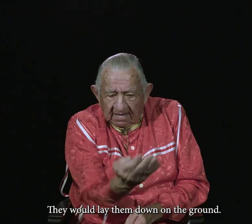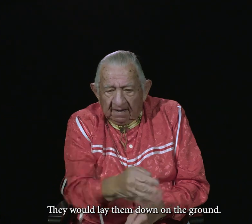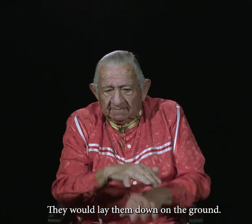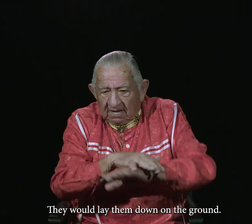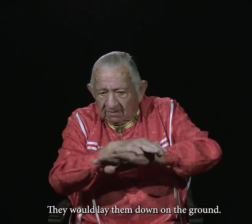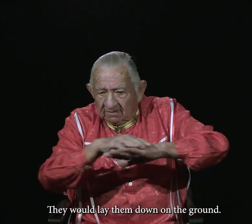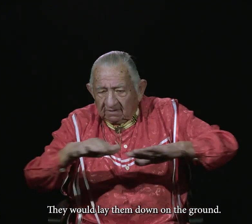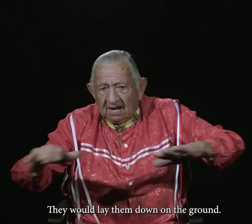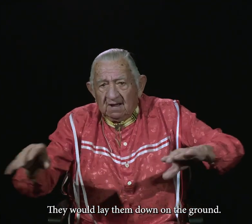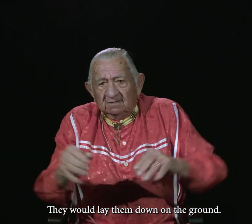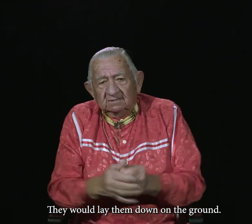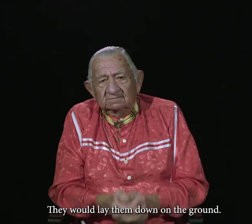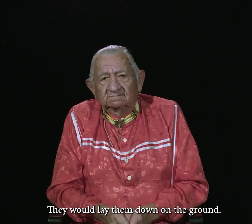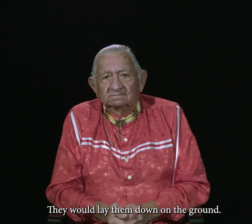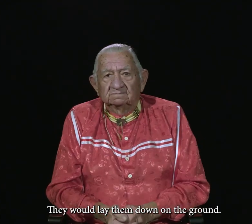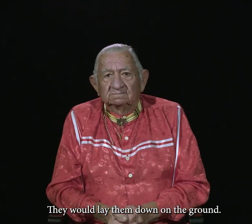lay them down on the ground.